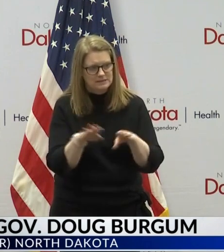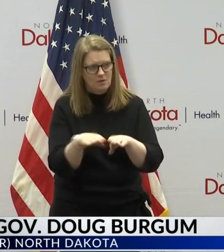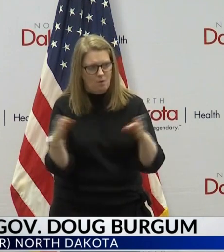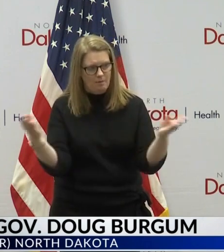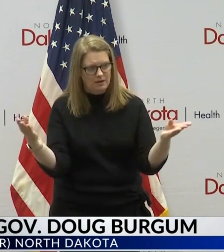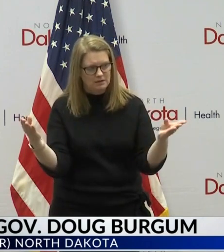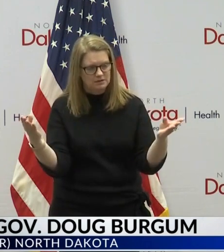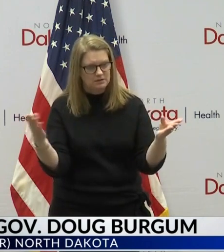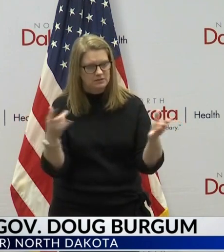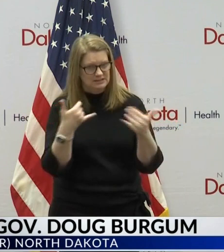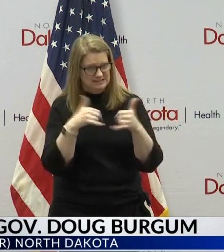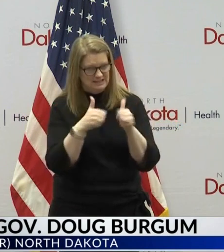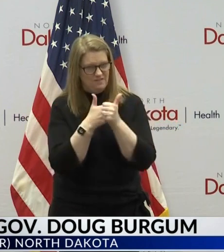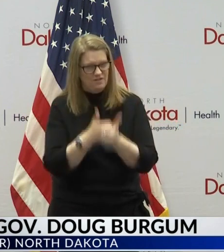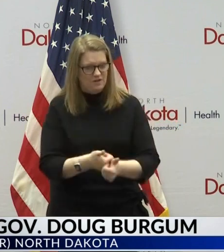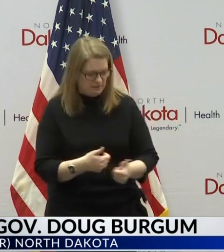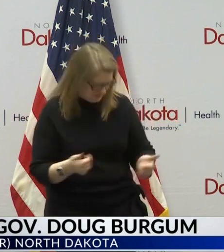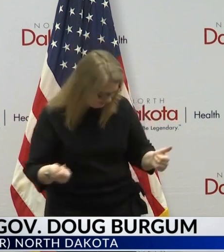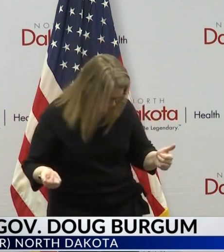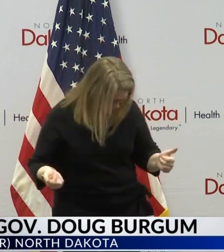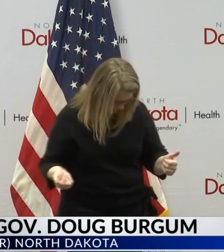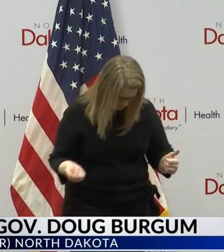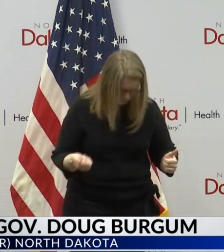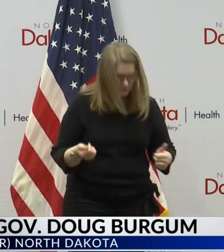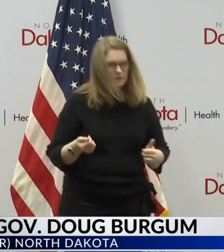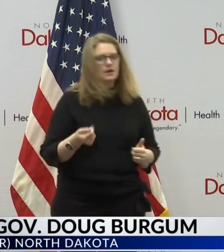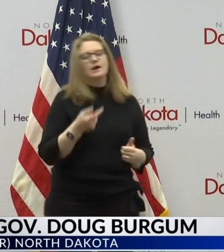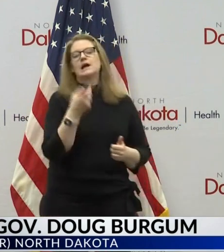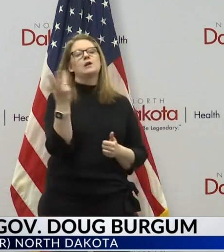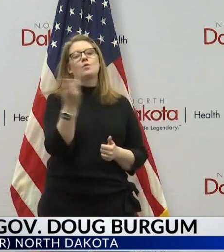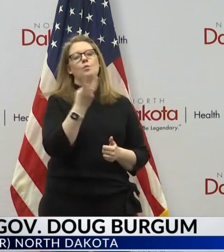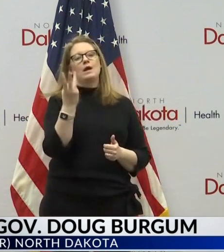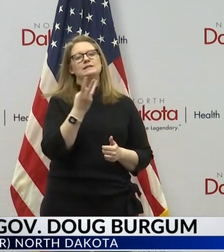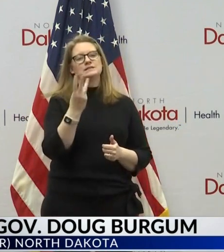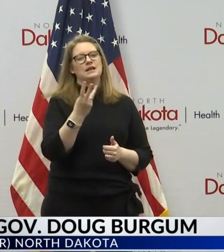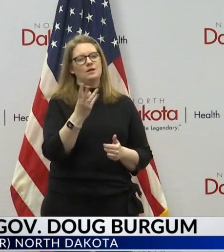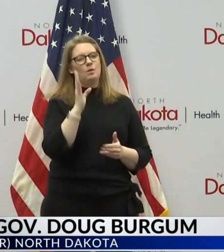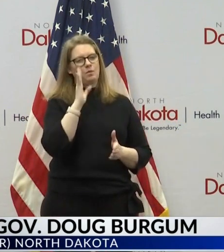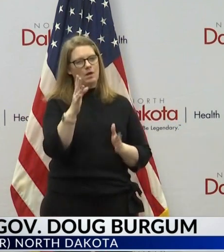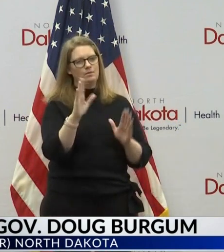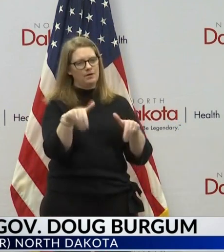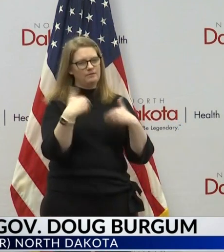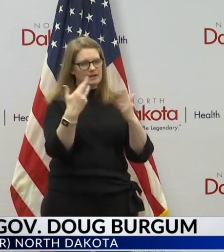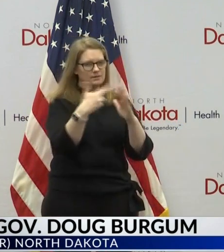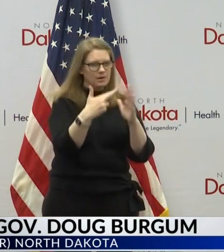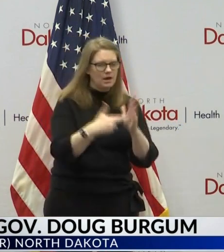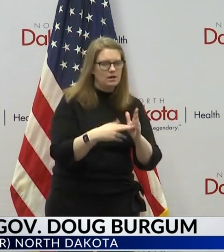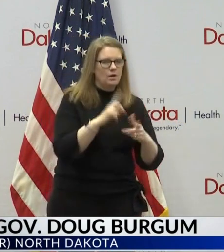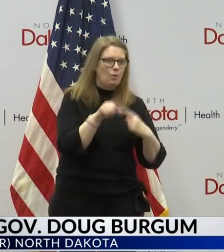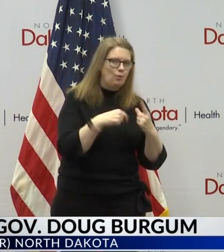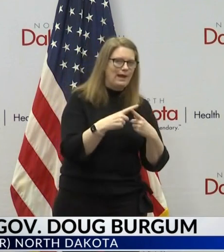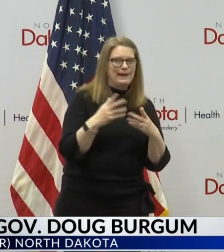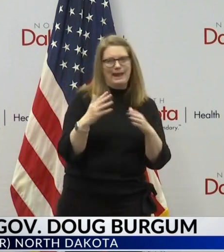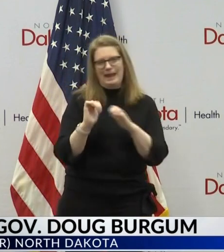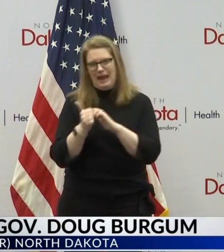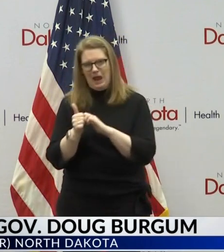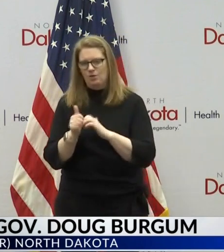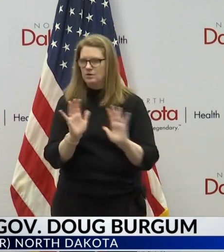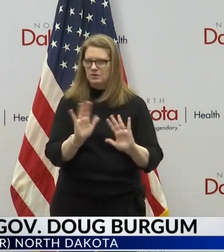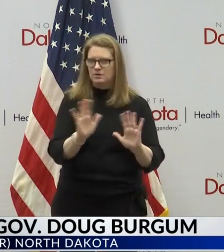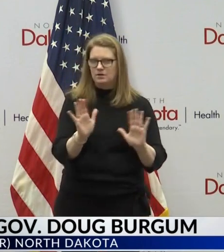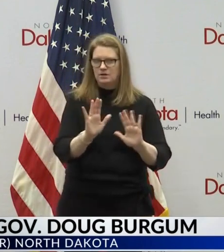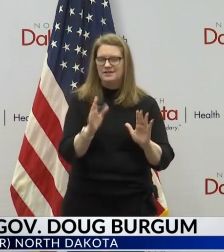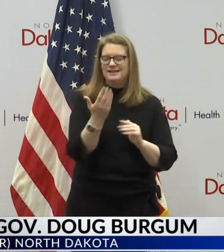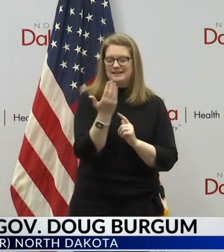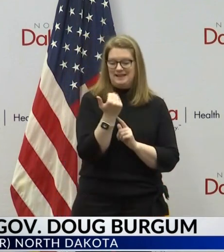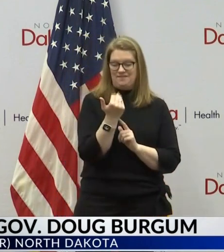to stick to that timeline? On Wednesday, yeah, we want to give some guidance. I think we didn't say when and how. I think we said on the 15th we would announce